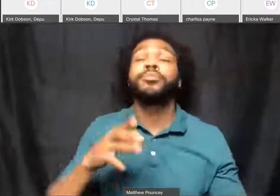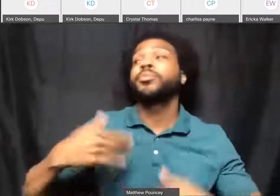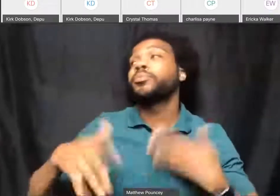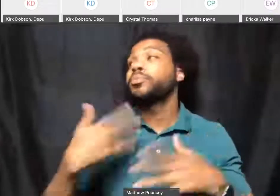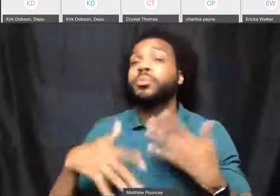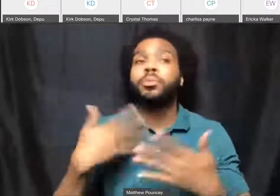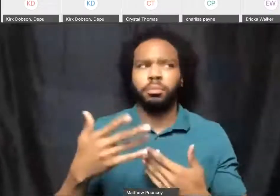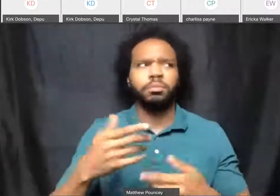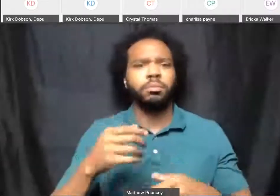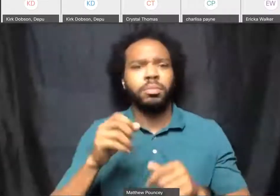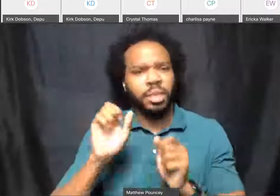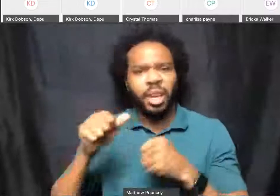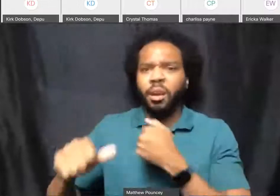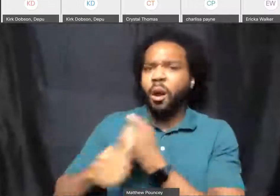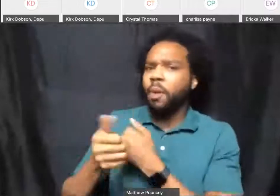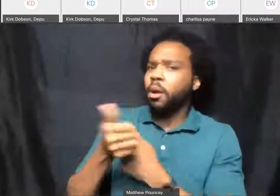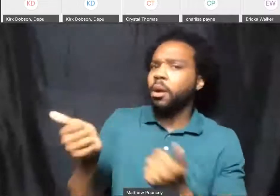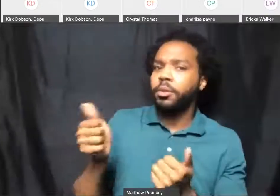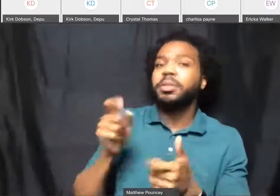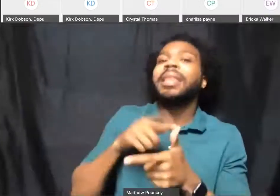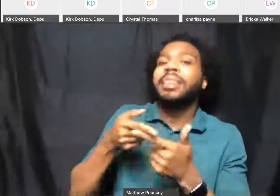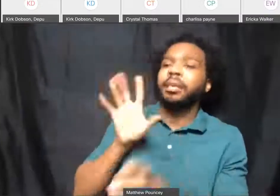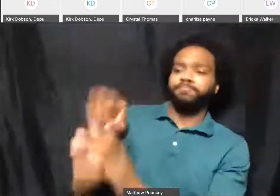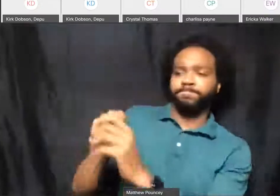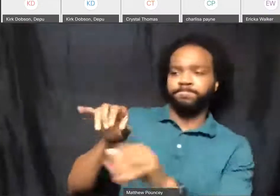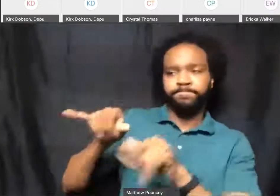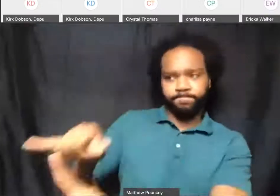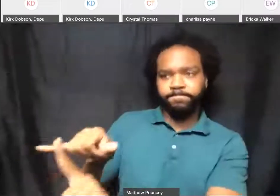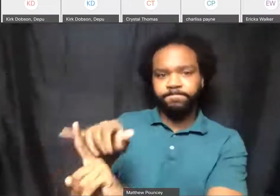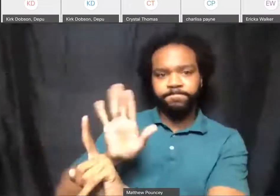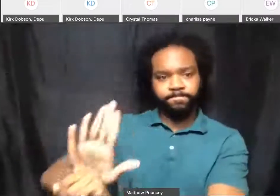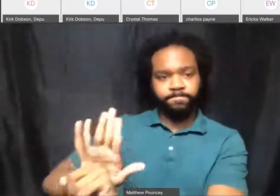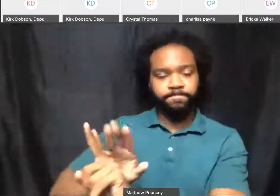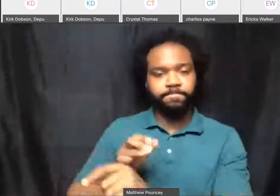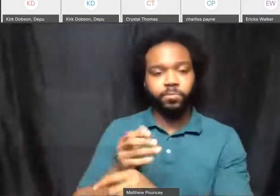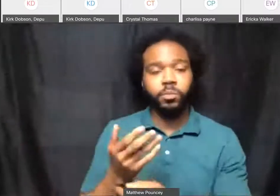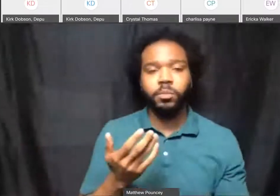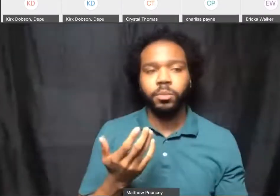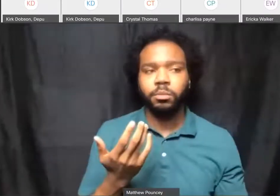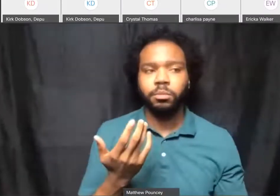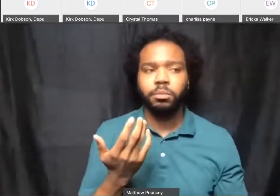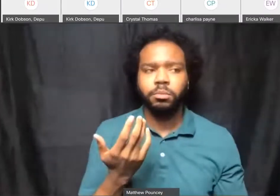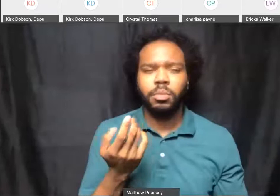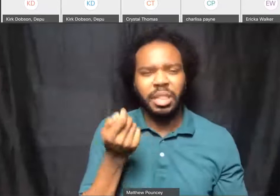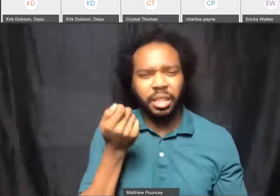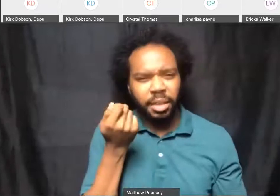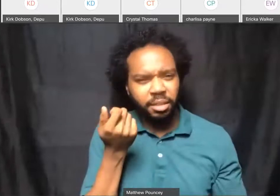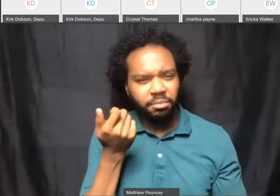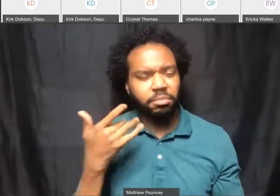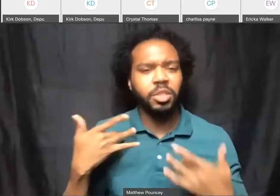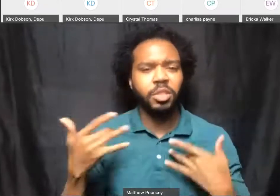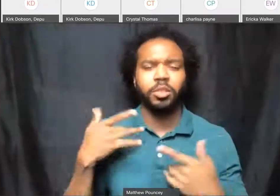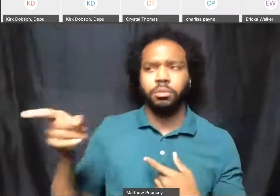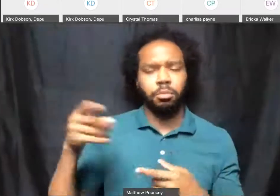harm, and then they would step in. So it gets me a little bit concerned when a provider